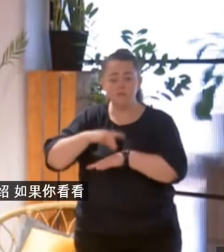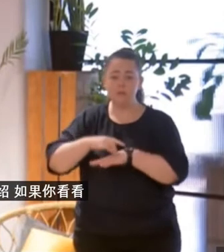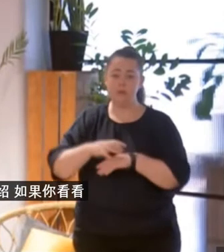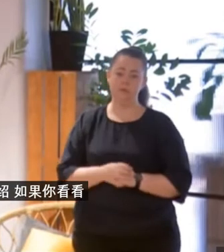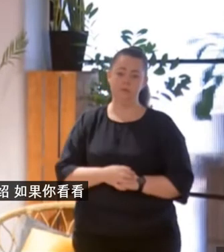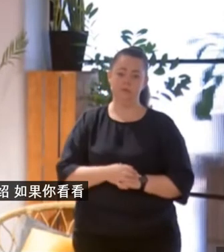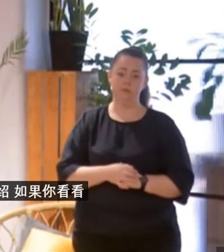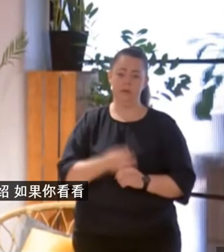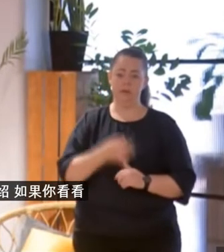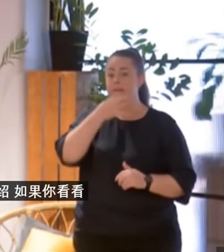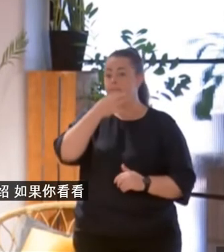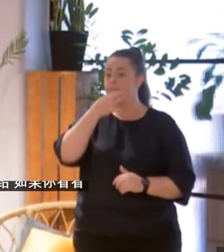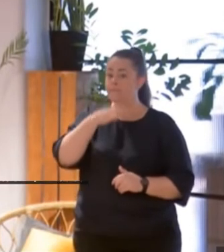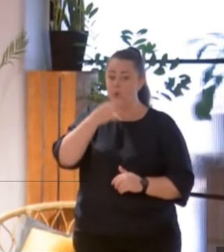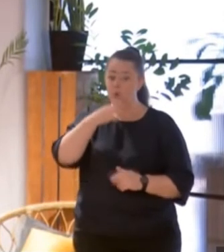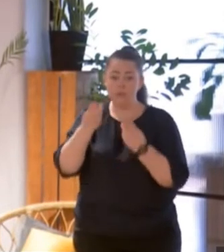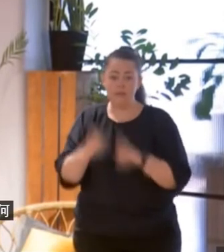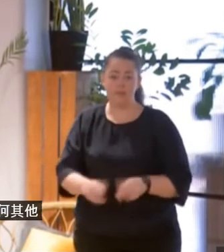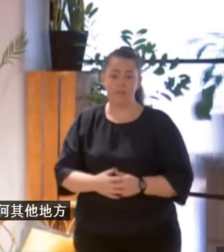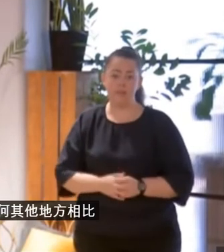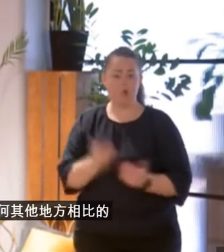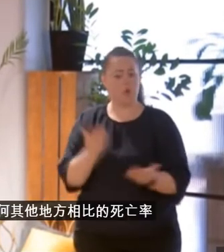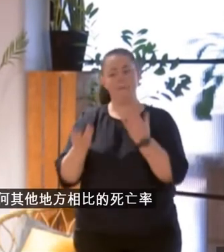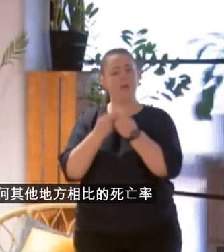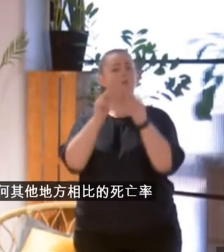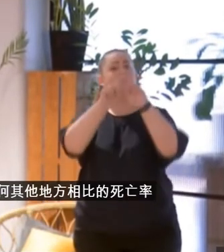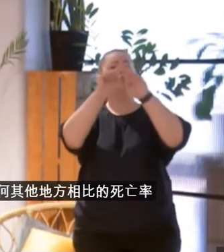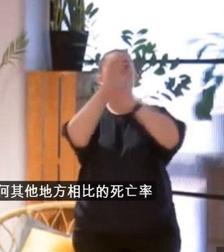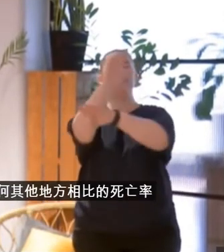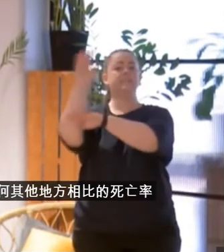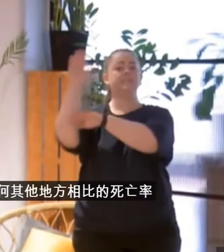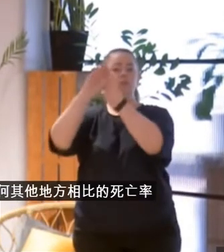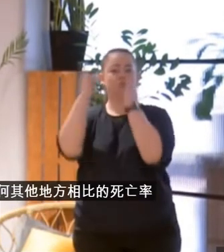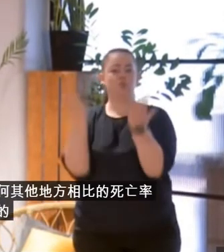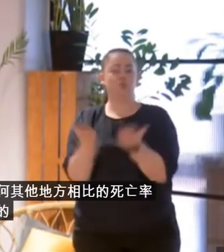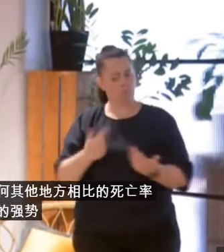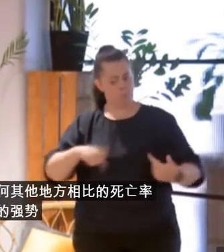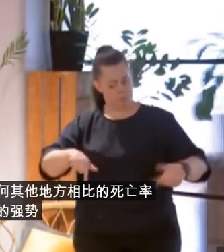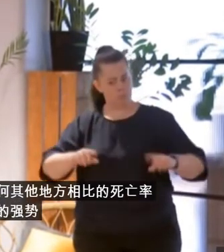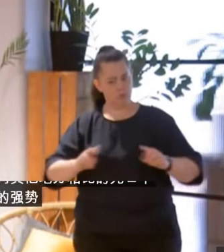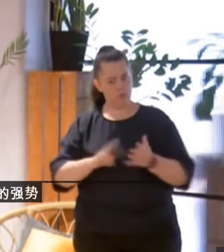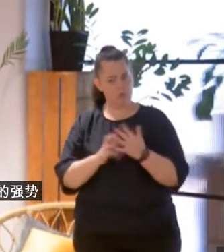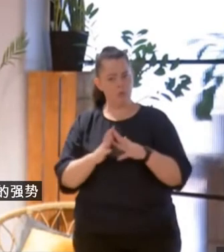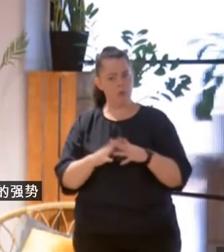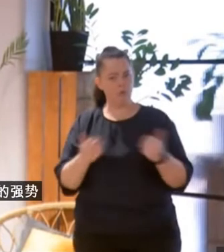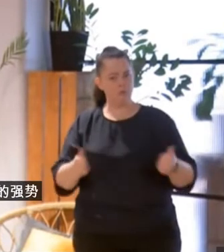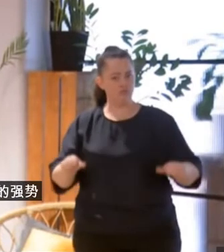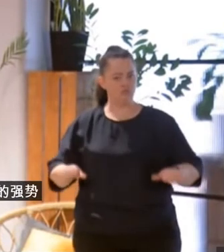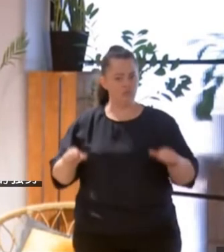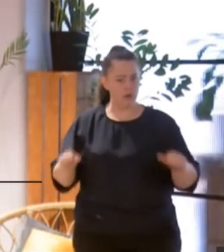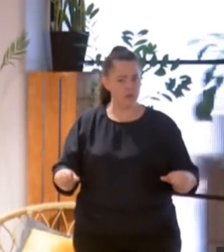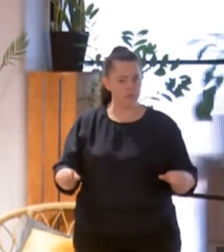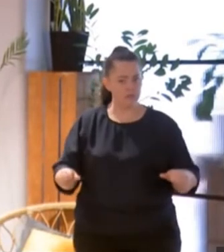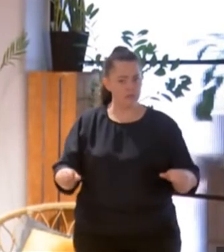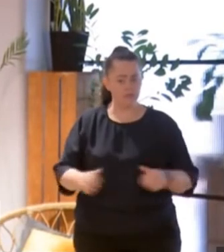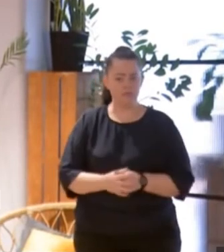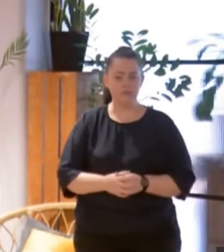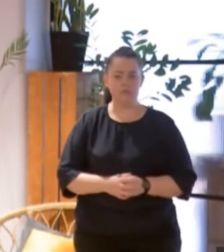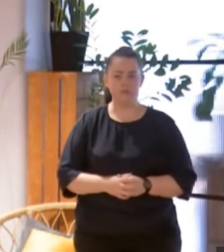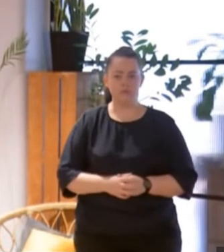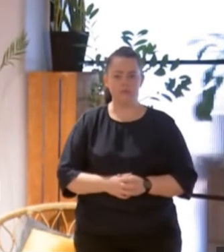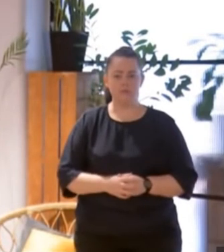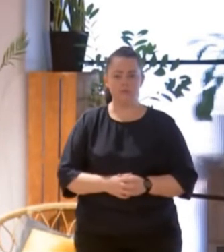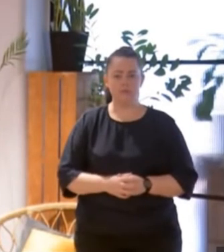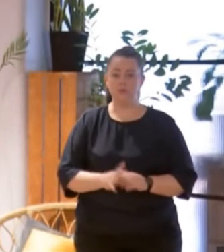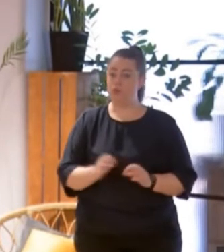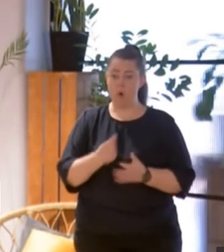the death rate here in New South Wales compared to almost anywhere else in the world, we're in an incredibly strong position. That's not just because of the